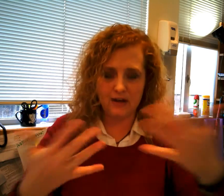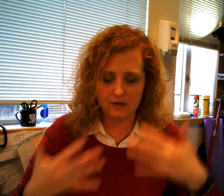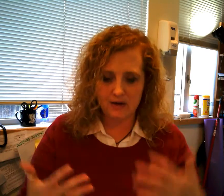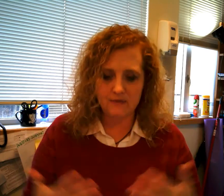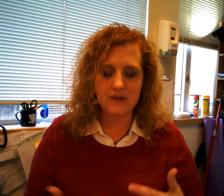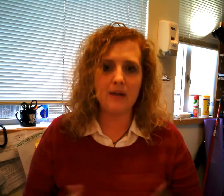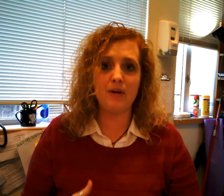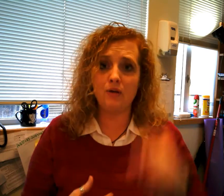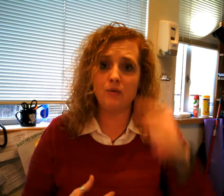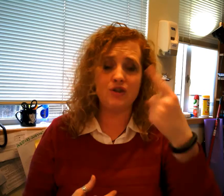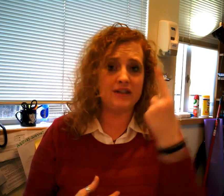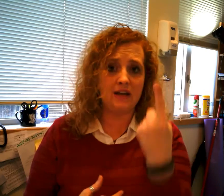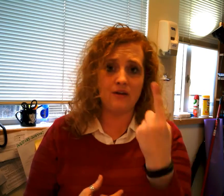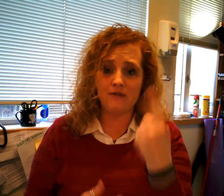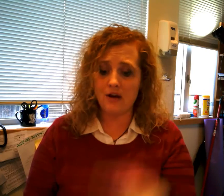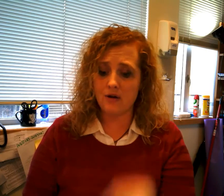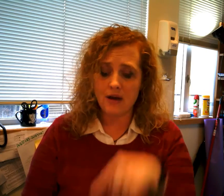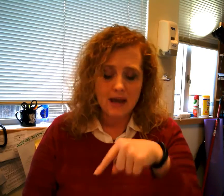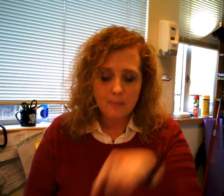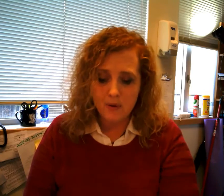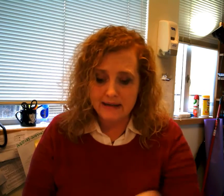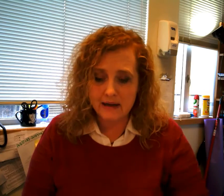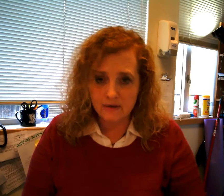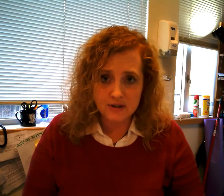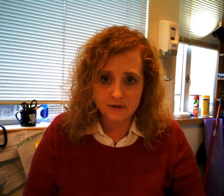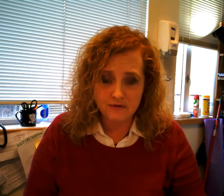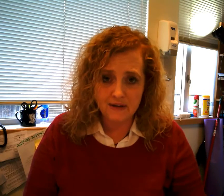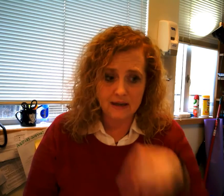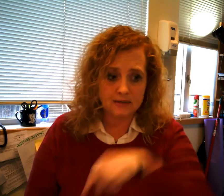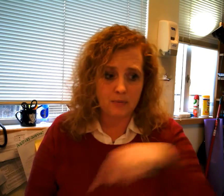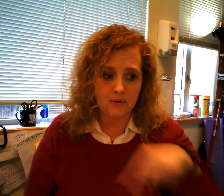and everything, but you would just take your finger, point down to your feet, point.